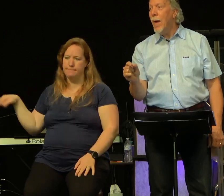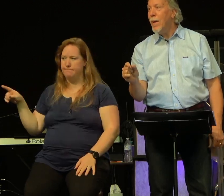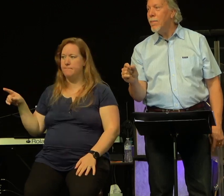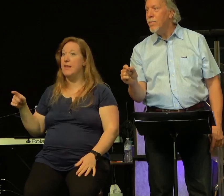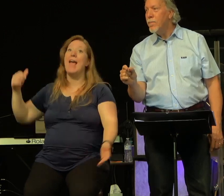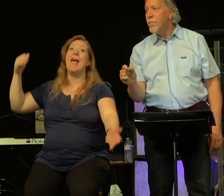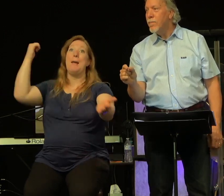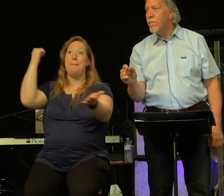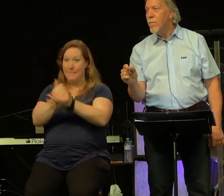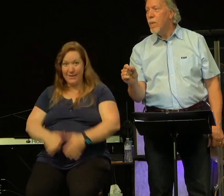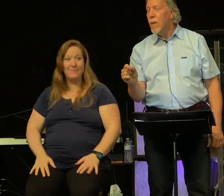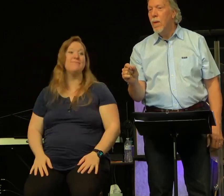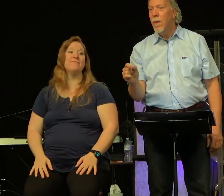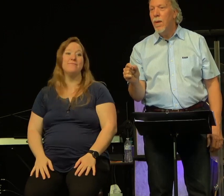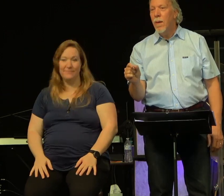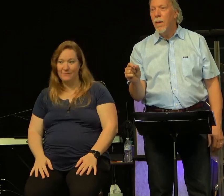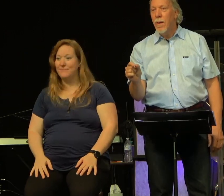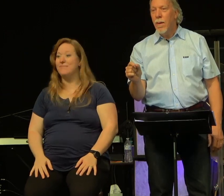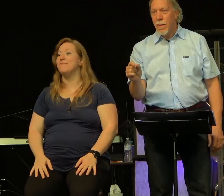Amen.